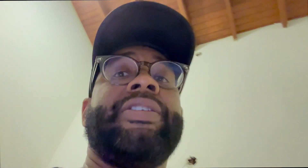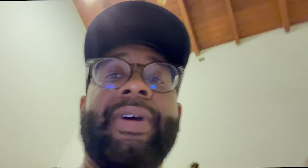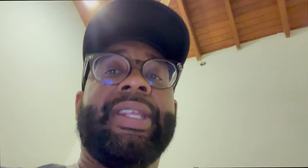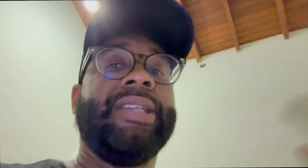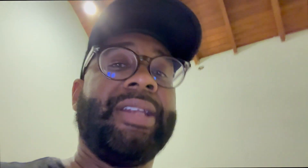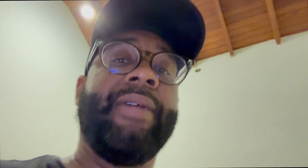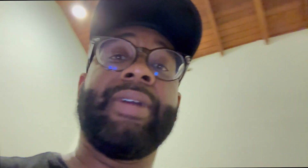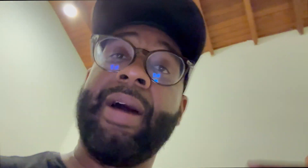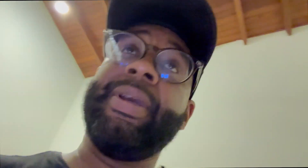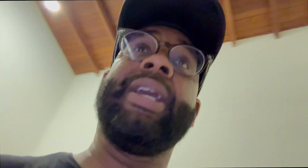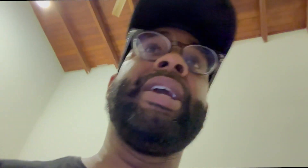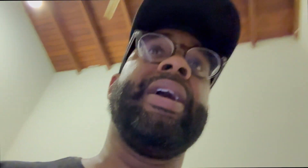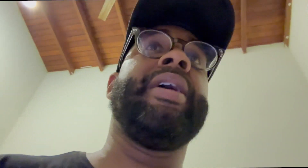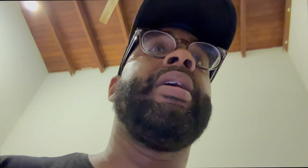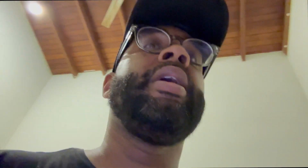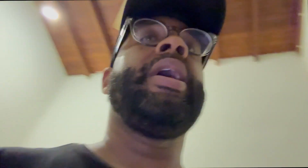finally ended up coming here, and